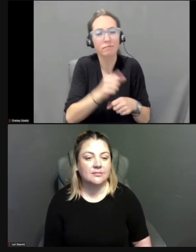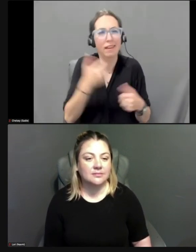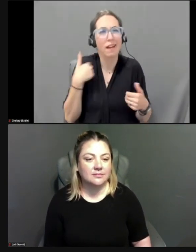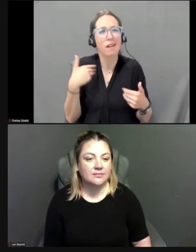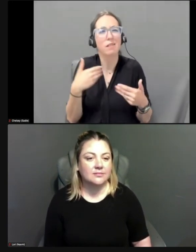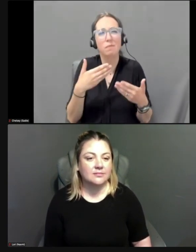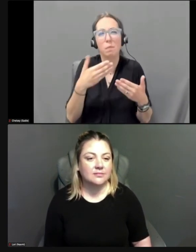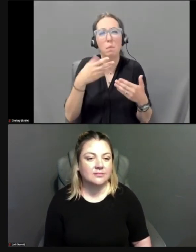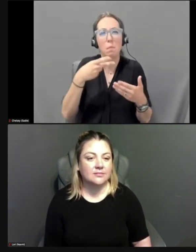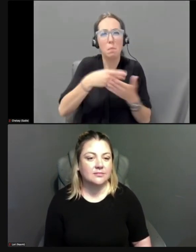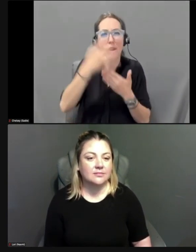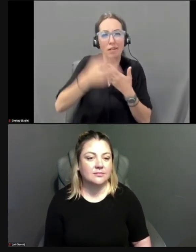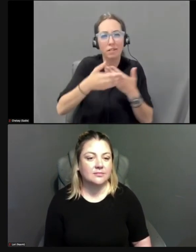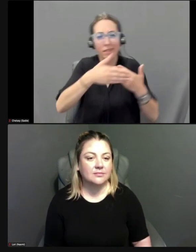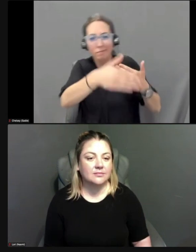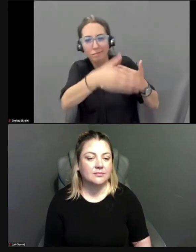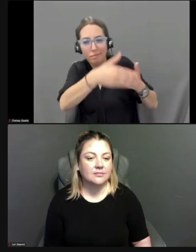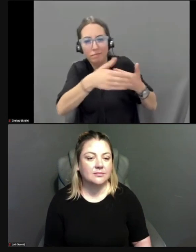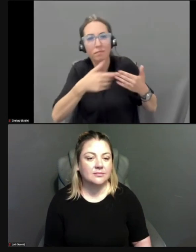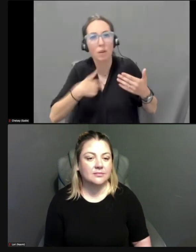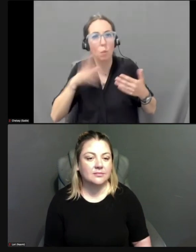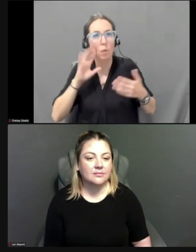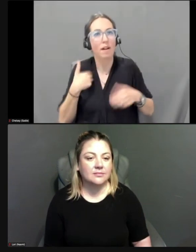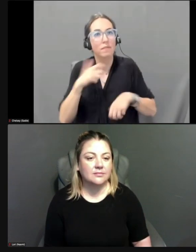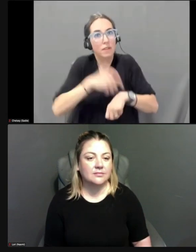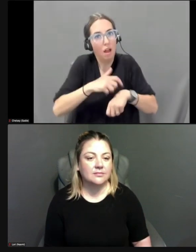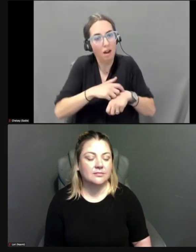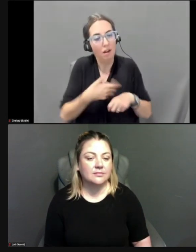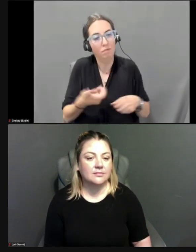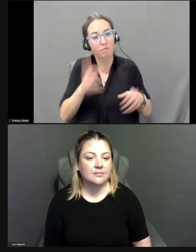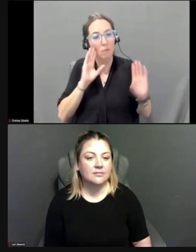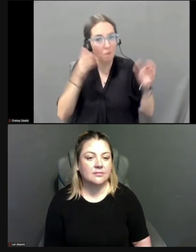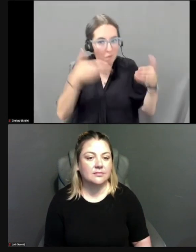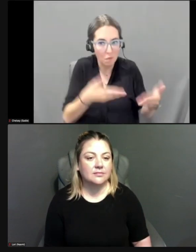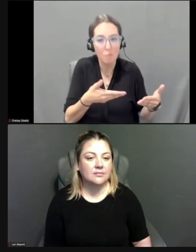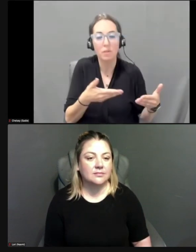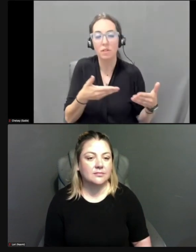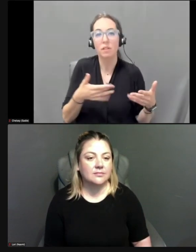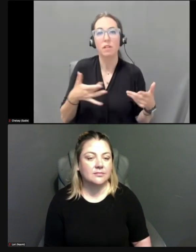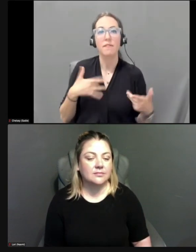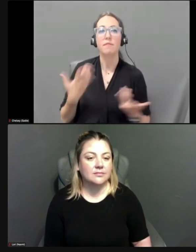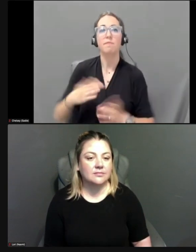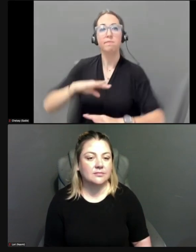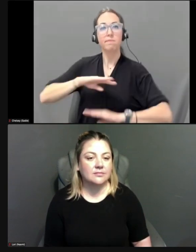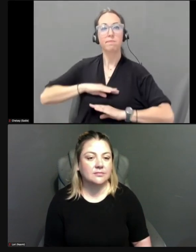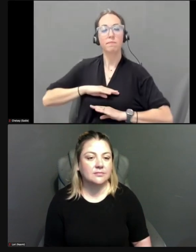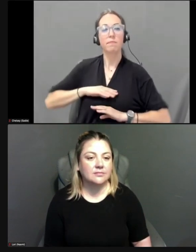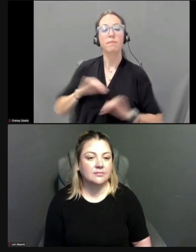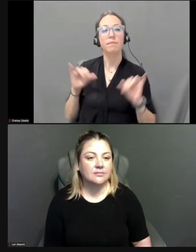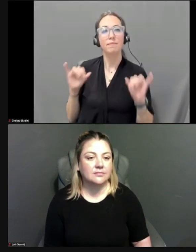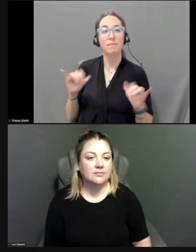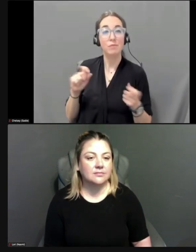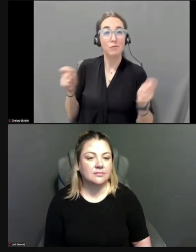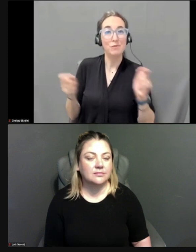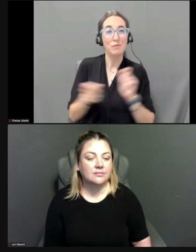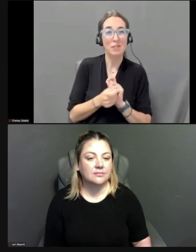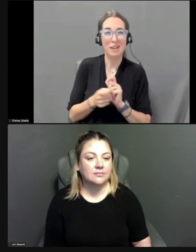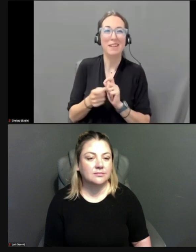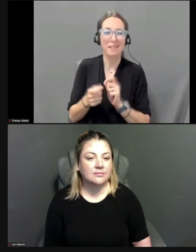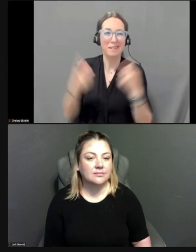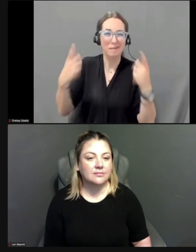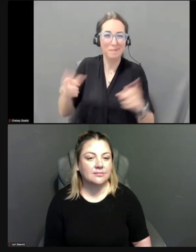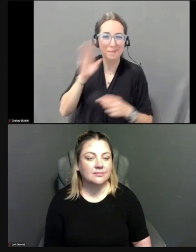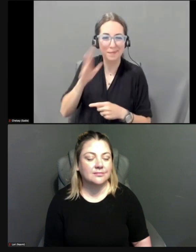so that it just feels satisfying knowing that there is a change coming, and I'm looking forward